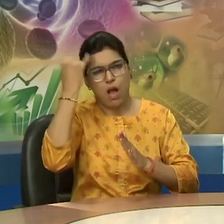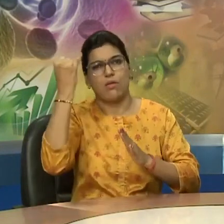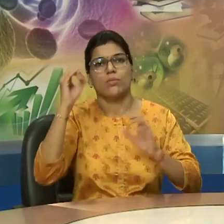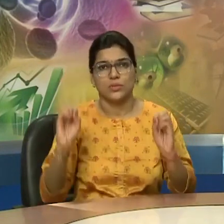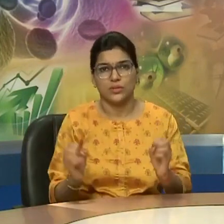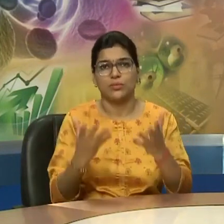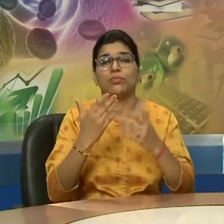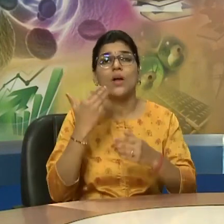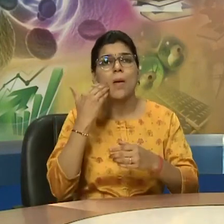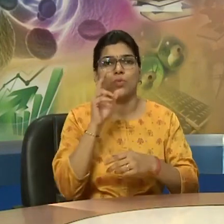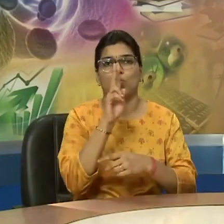Rajiv Gandhi.